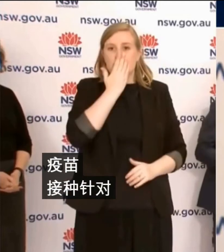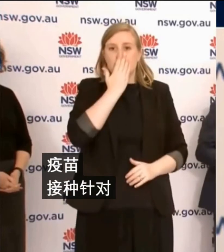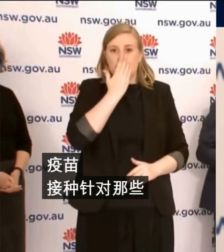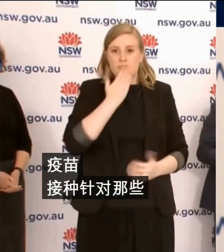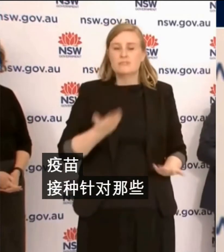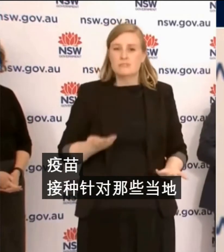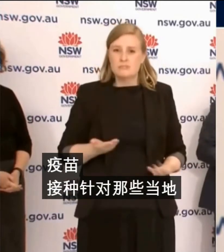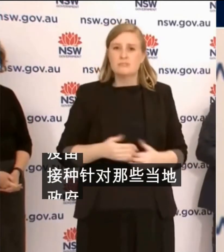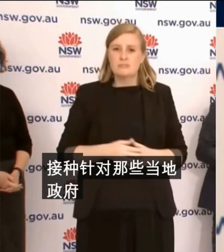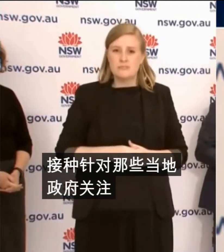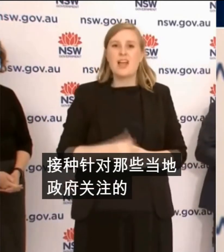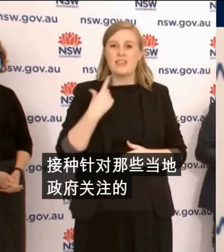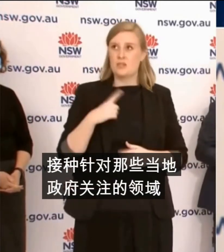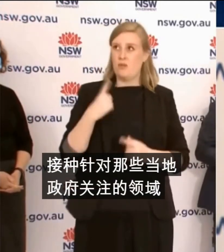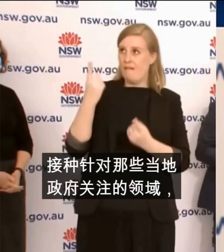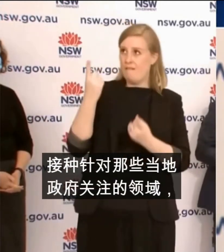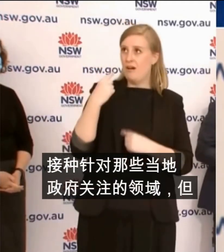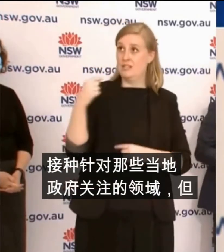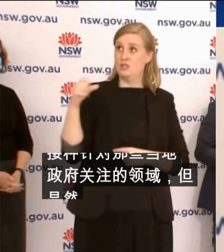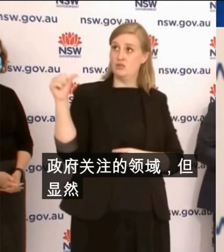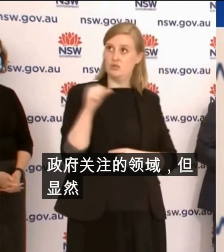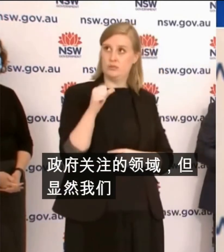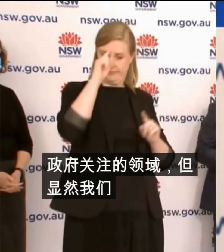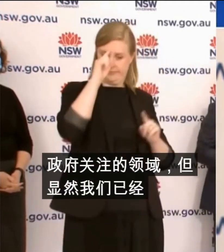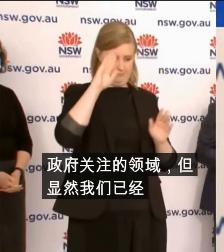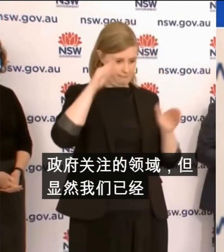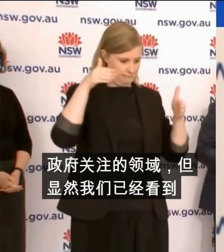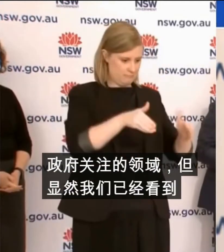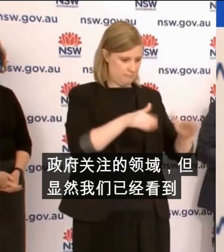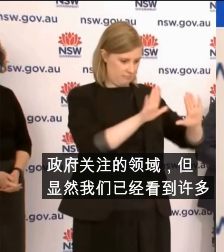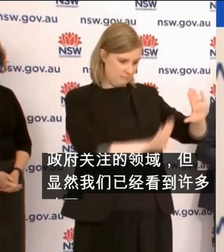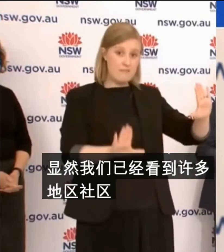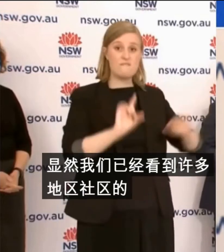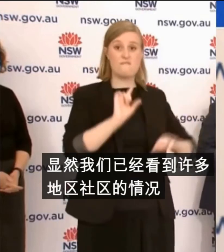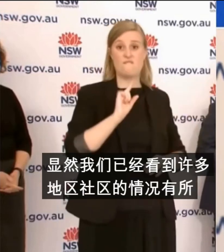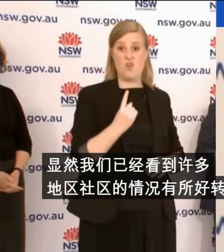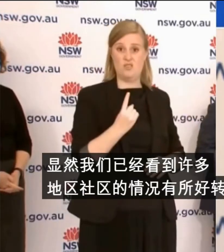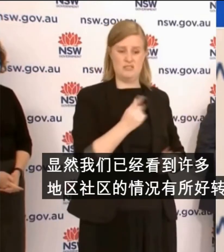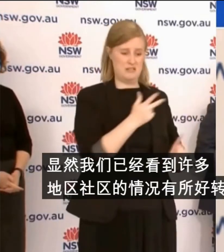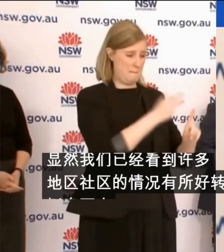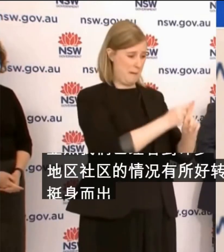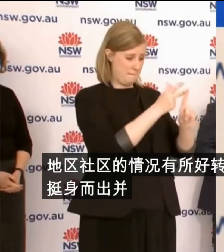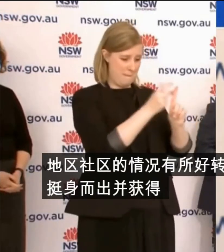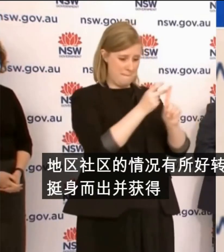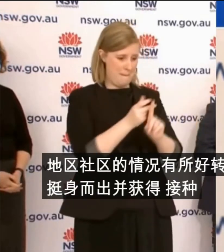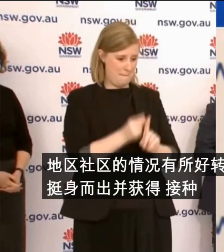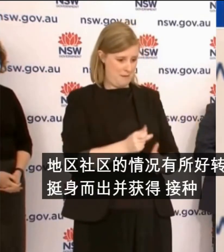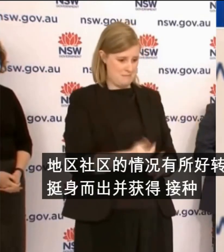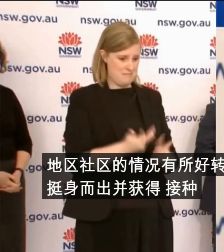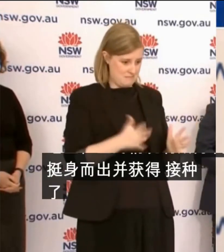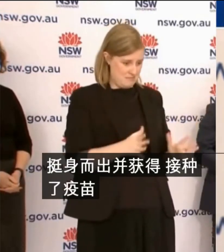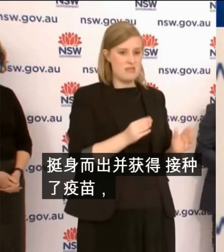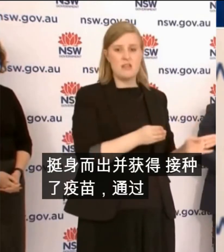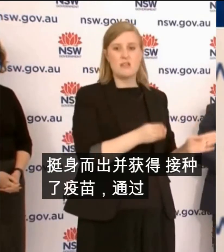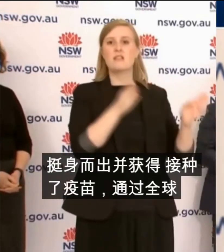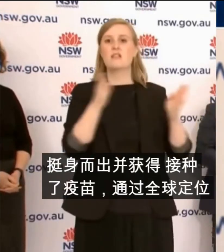first instance to those local government areas of concern. But obviously we've seen an uplift in many regional communities. Thank you for coming forward and getting vaccinated.